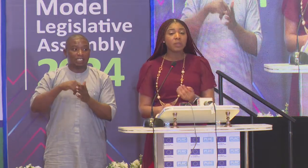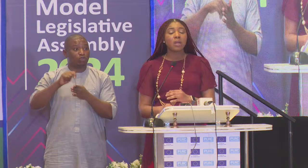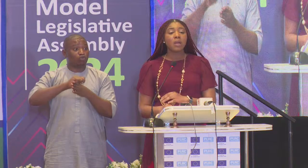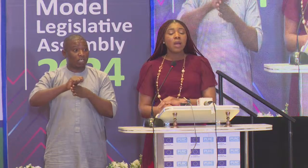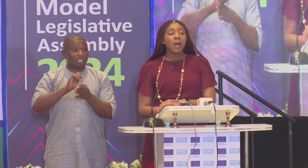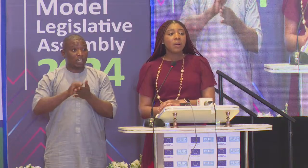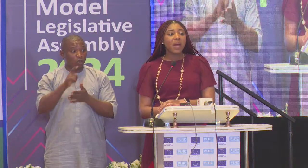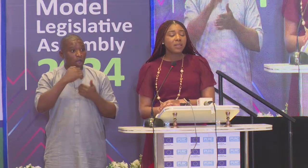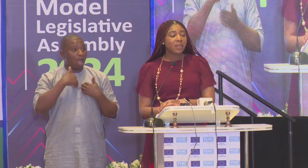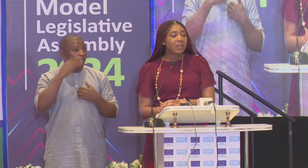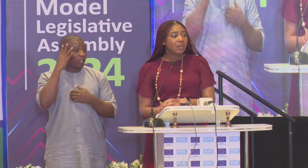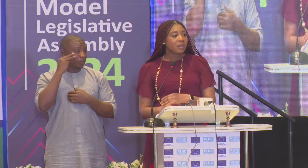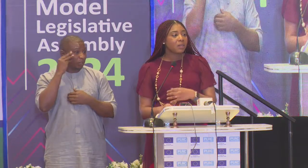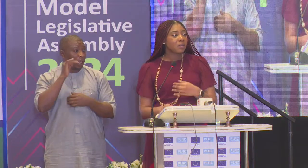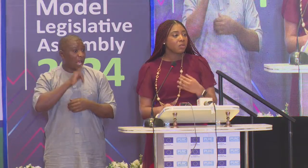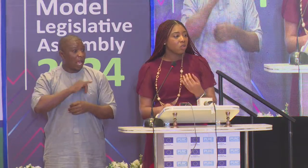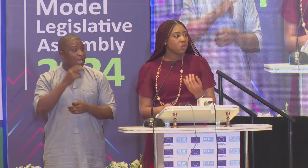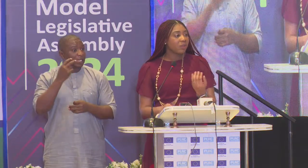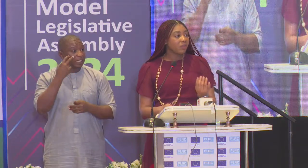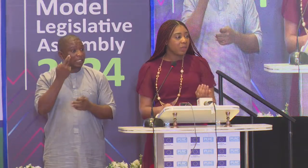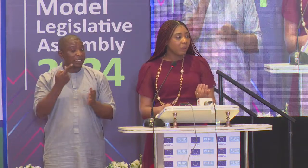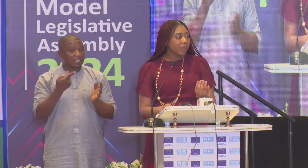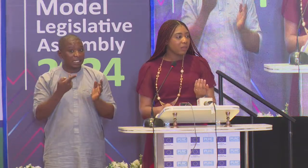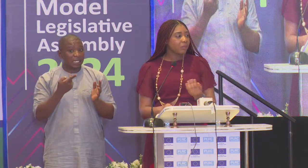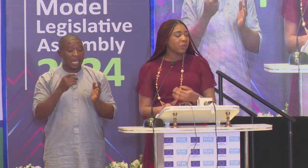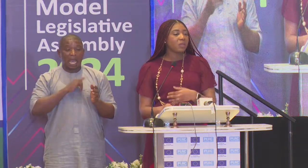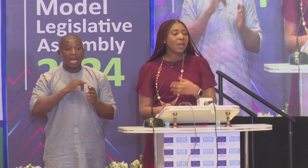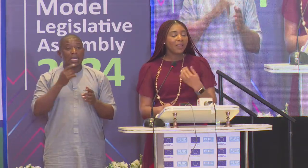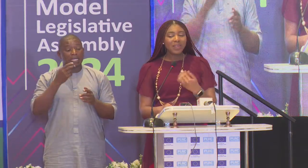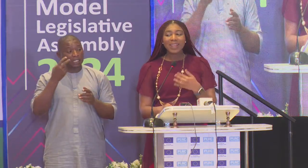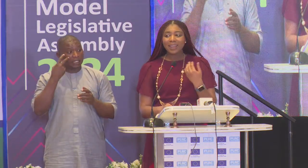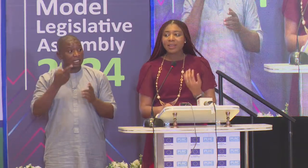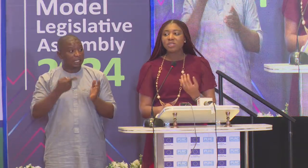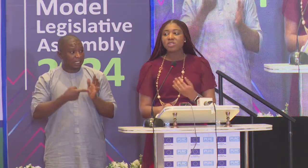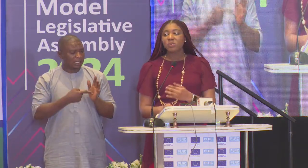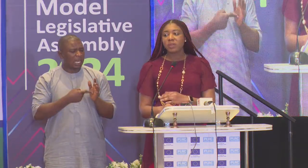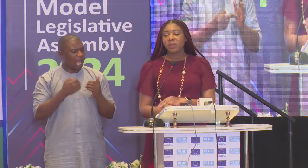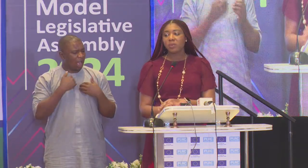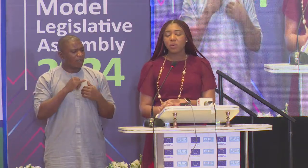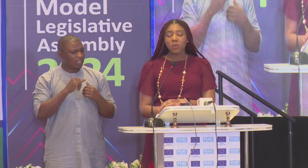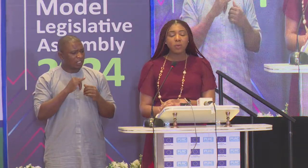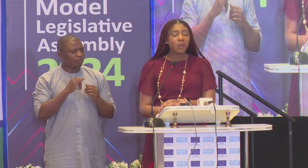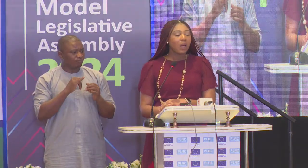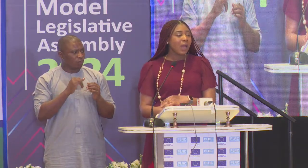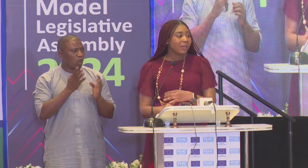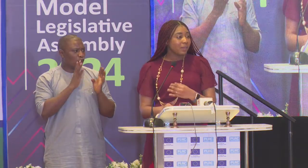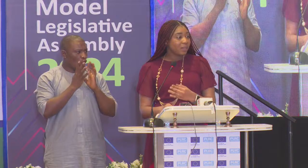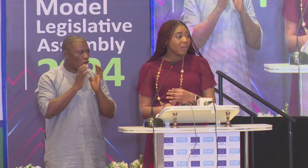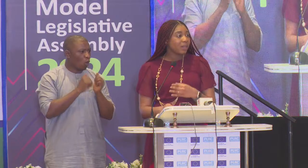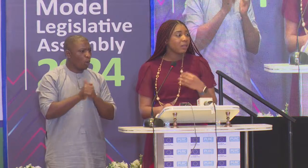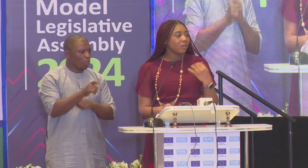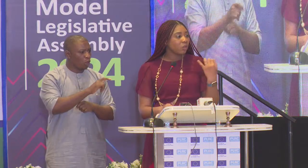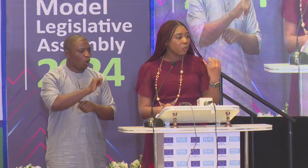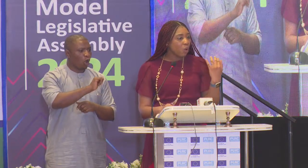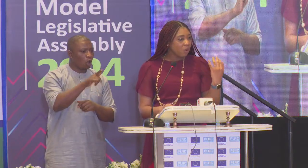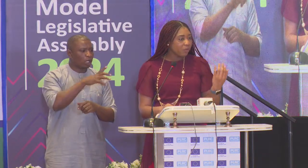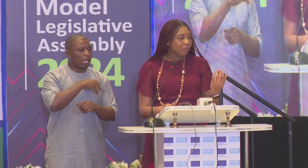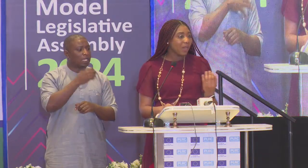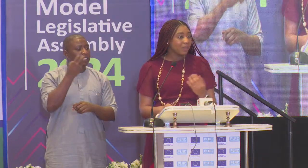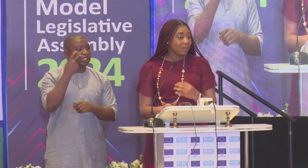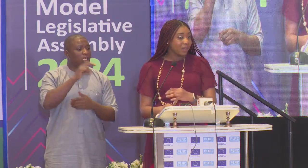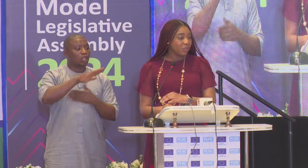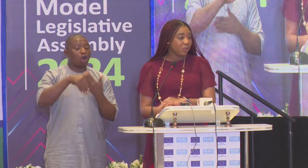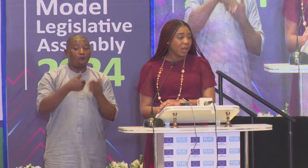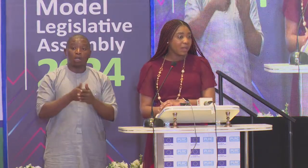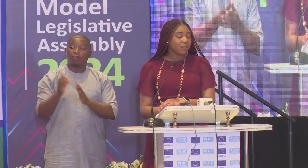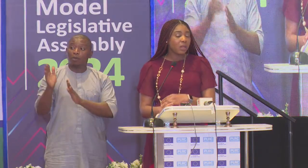experienced. I say this not to be flippant, but having engaged with you all and seeing, all of the plans